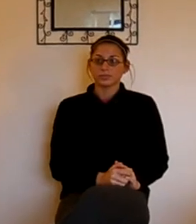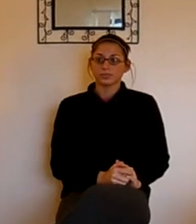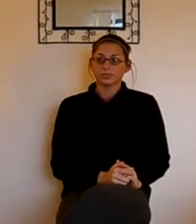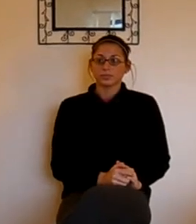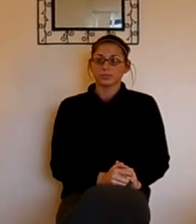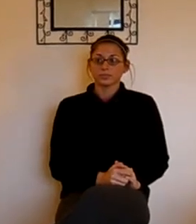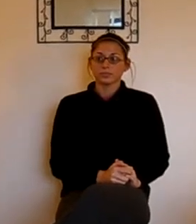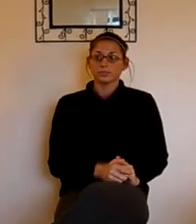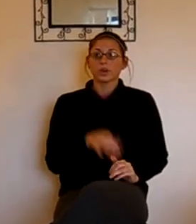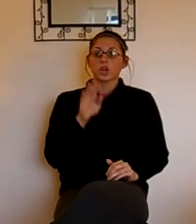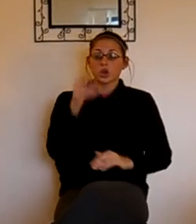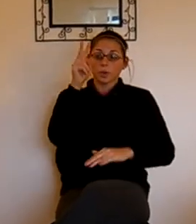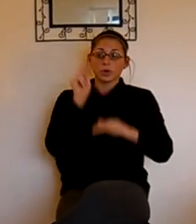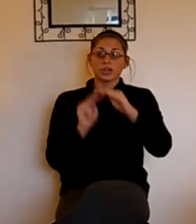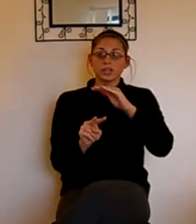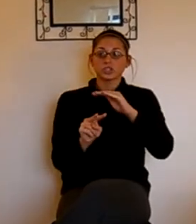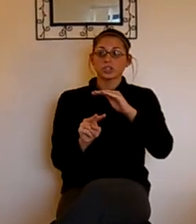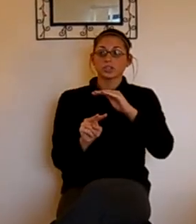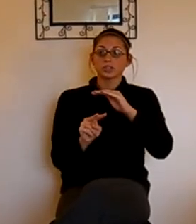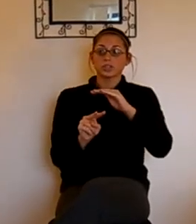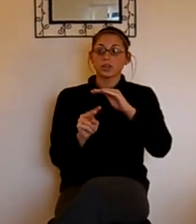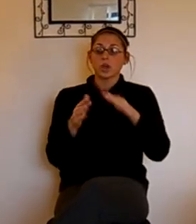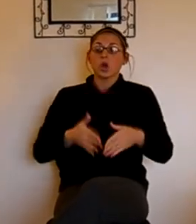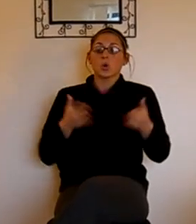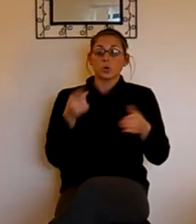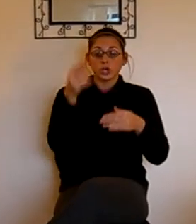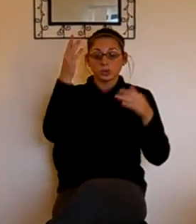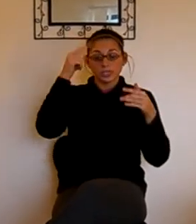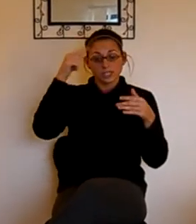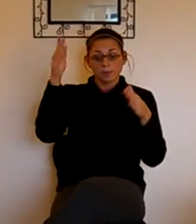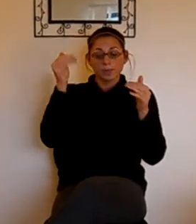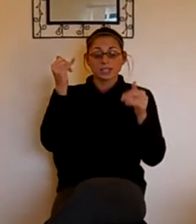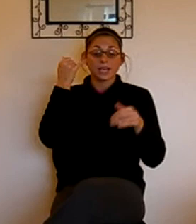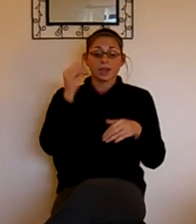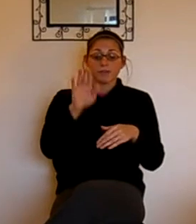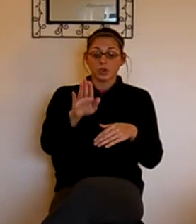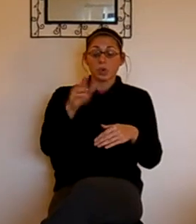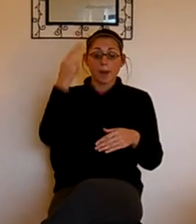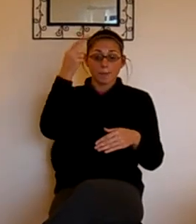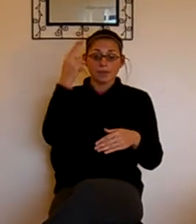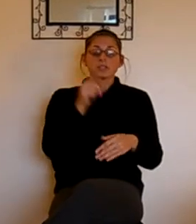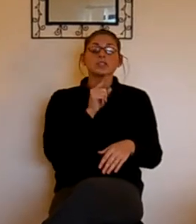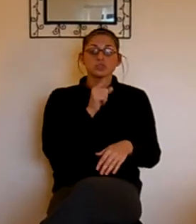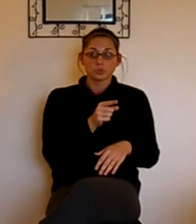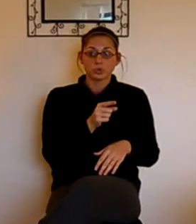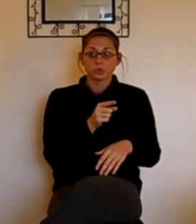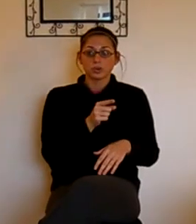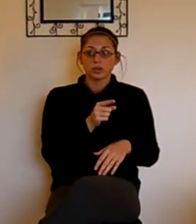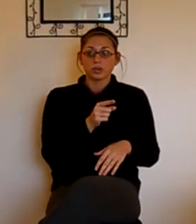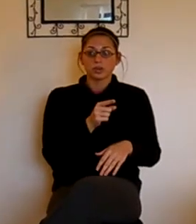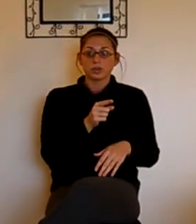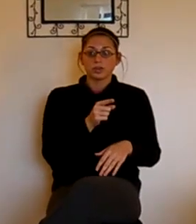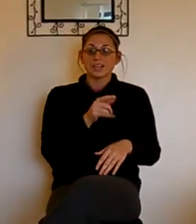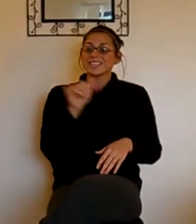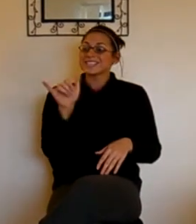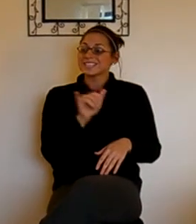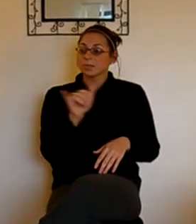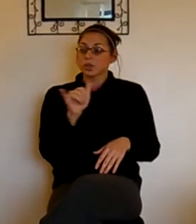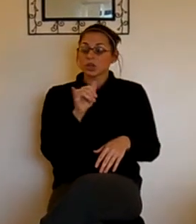Okay, your predictions are what you expect if your hypothesis is true. It usually is very similar to the hypothesis, except